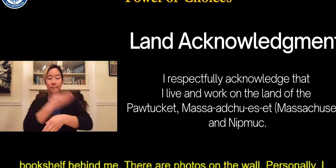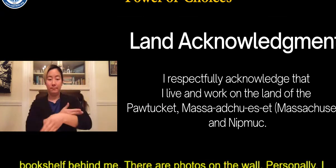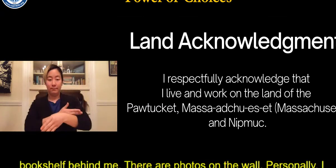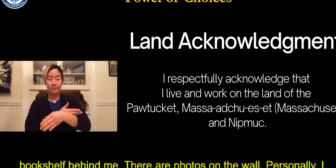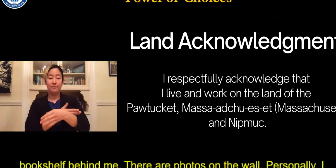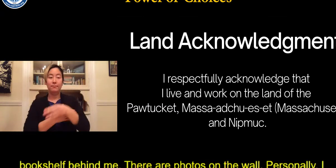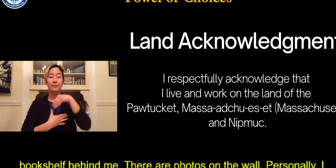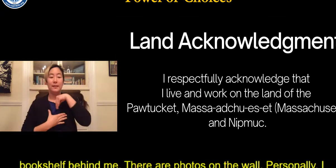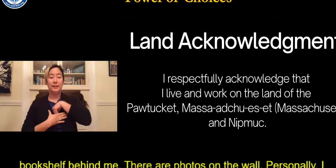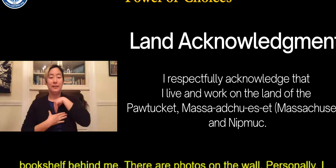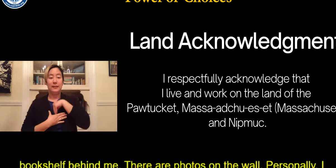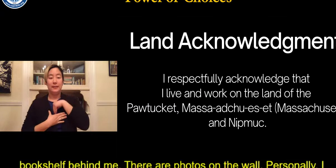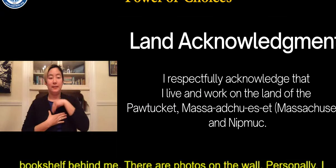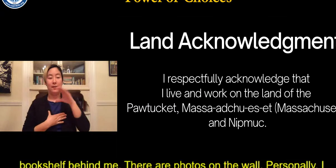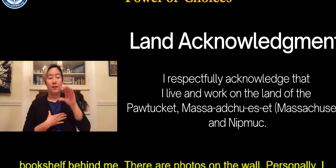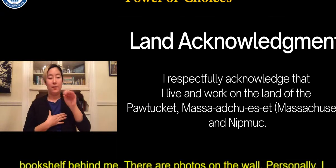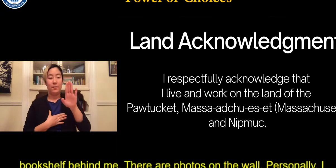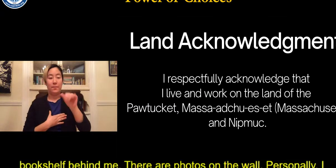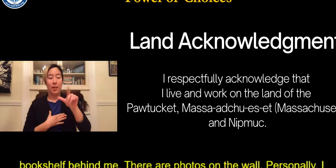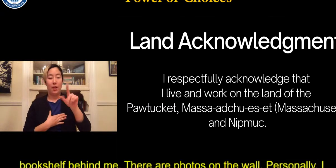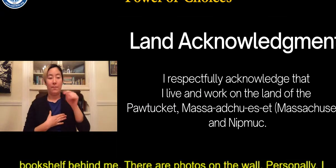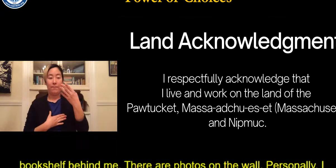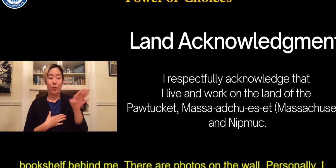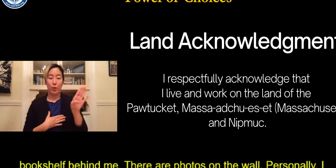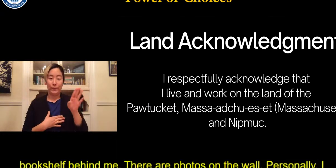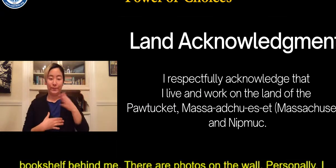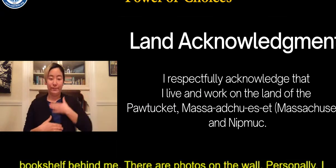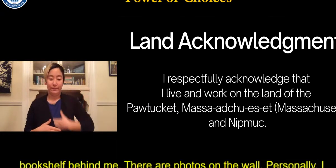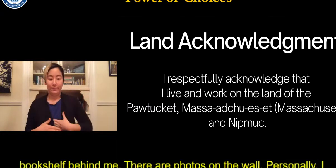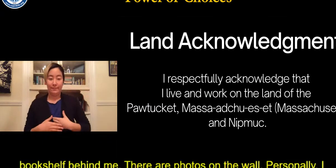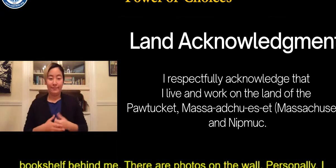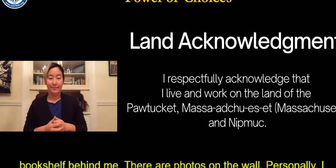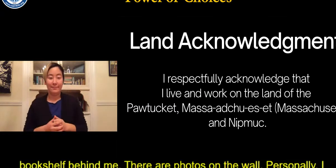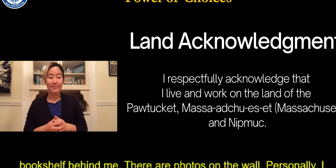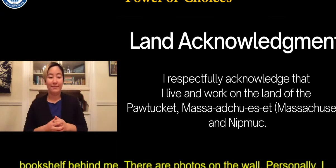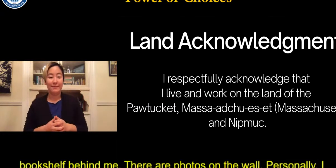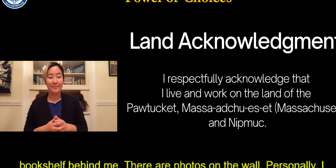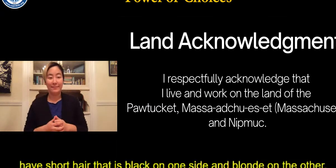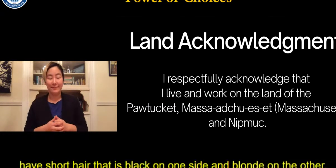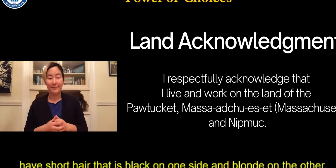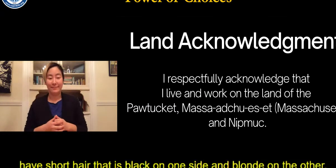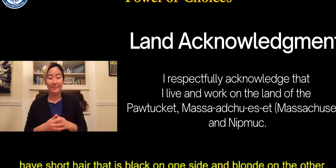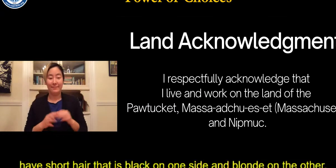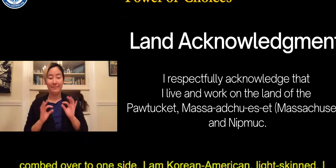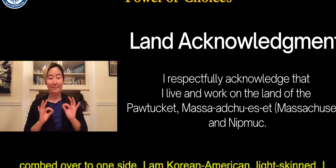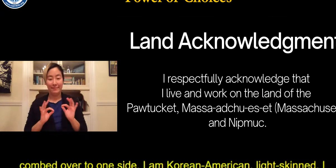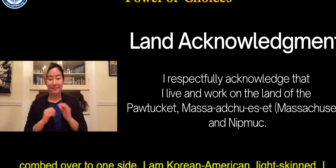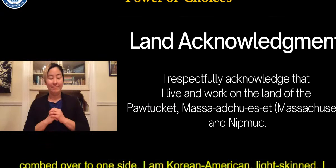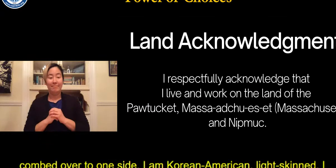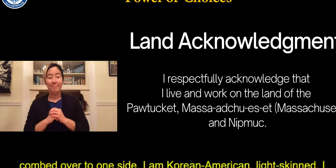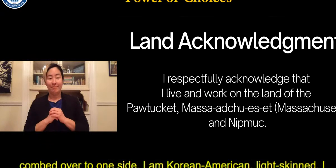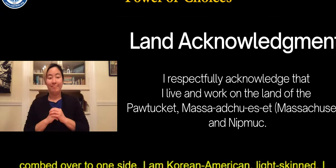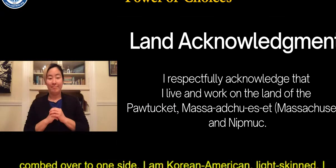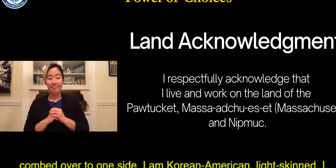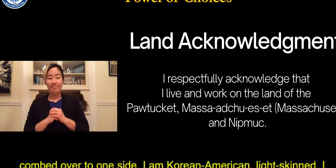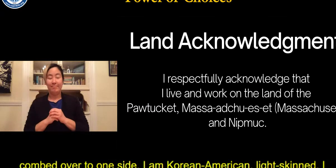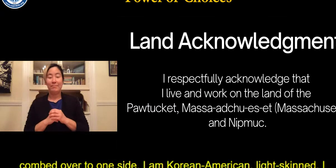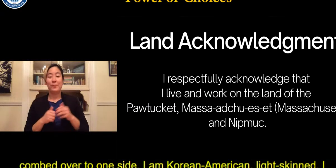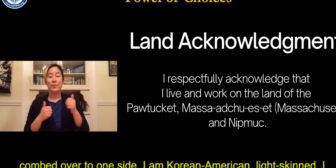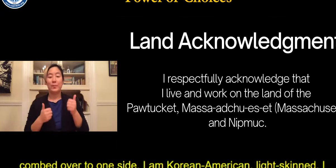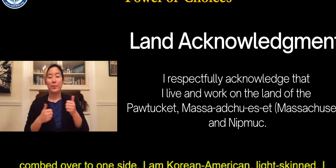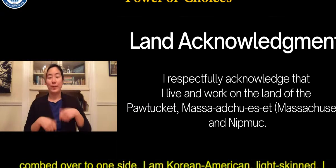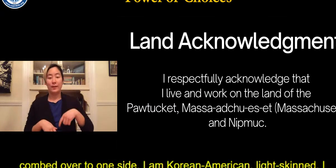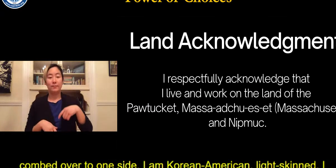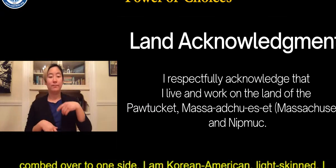I am wearing a black coat, mid-sleeve coat with a cobalt blue blouse.